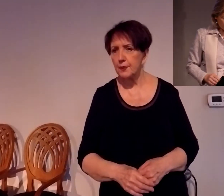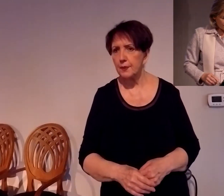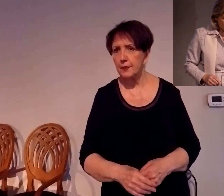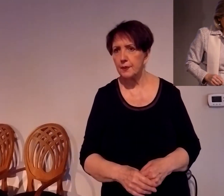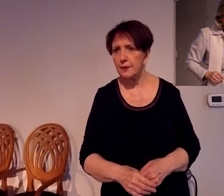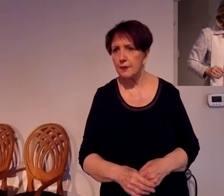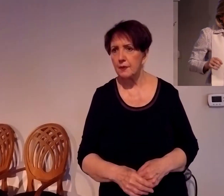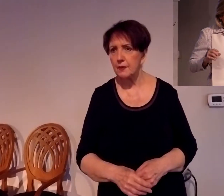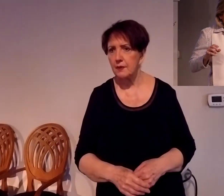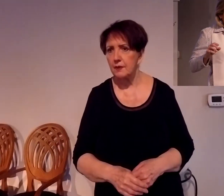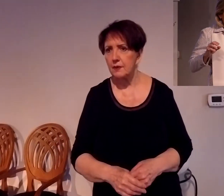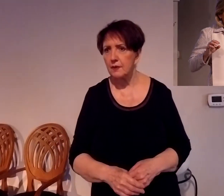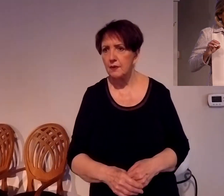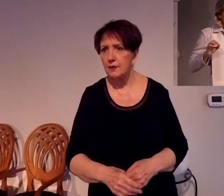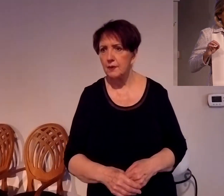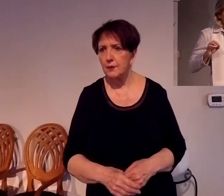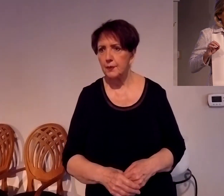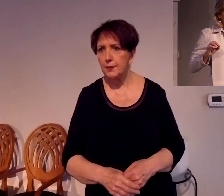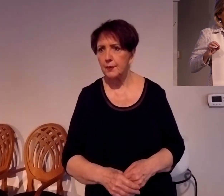I